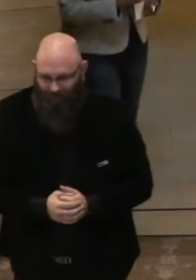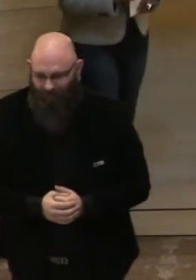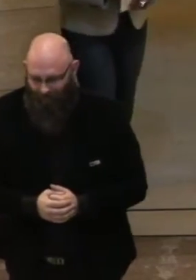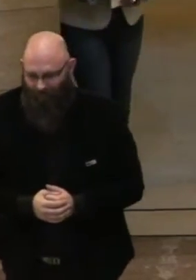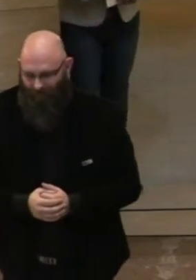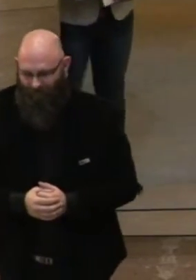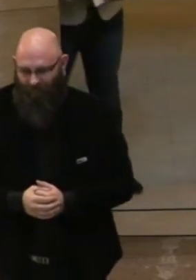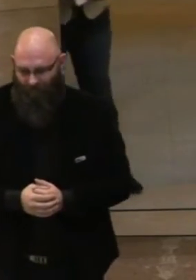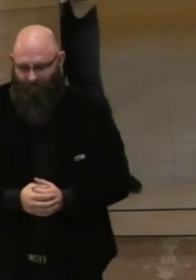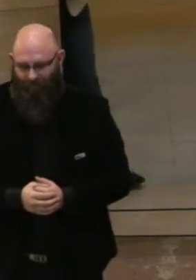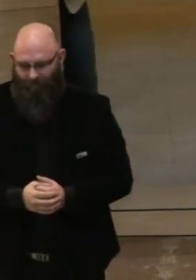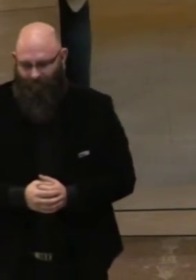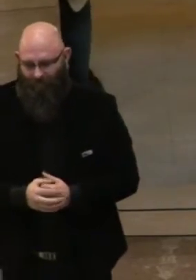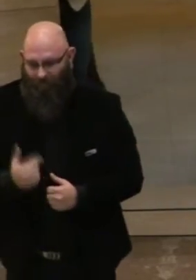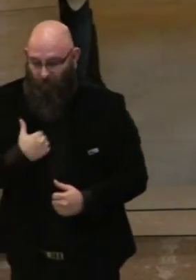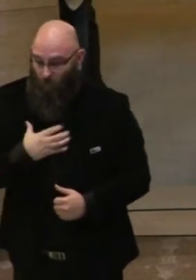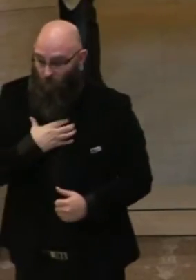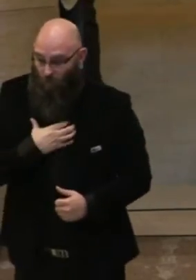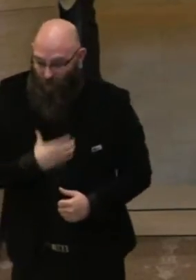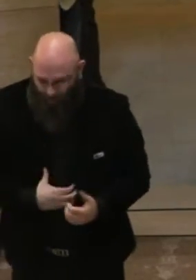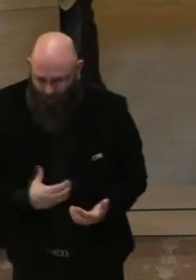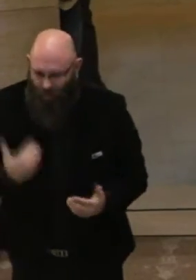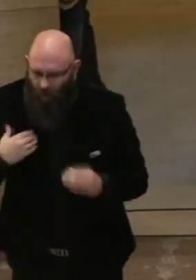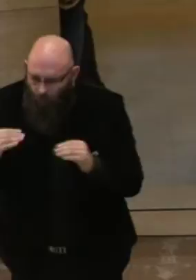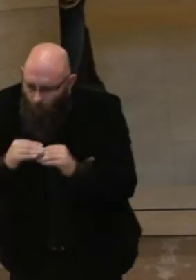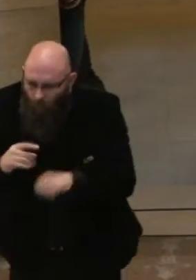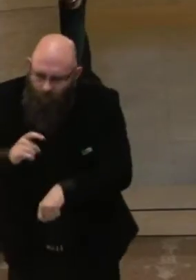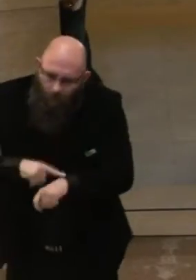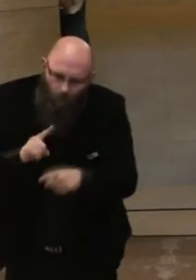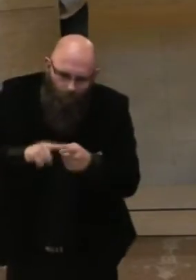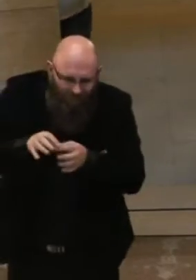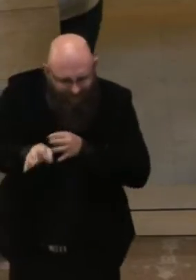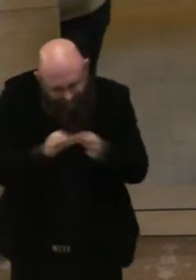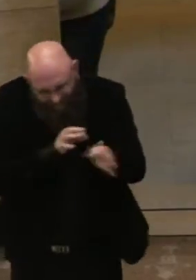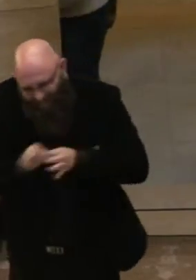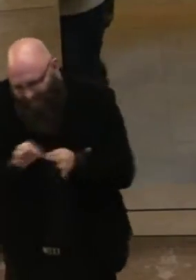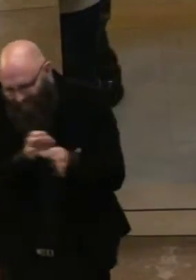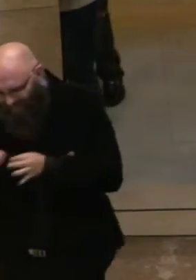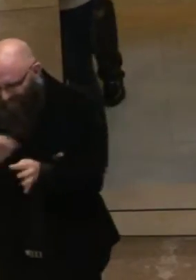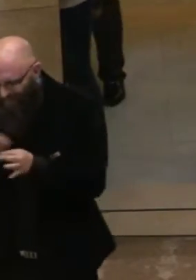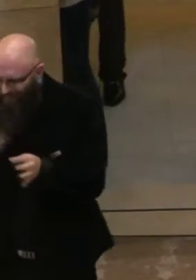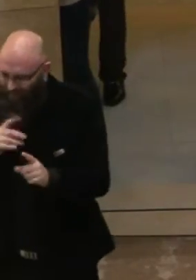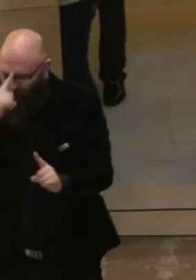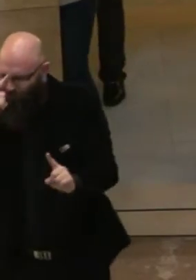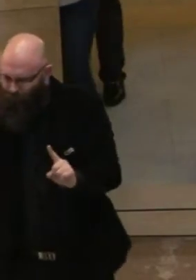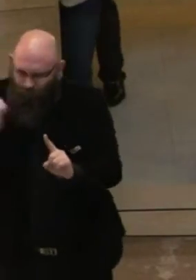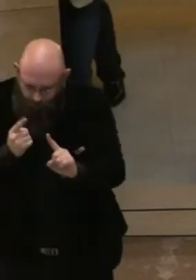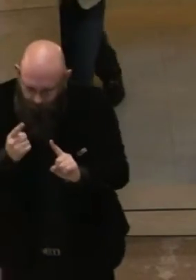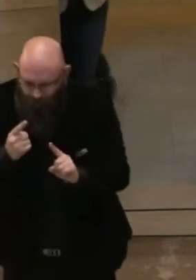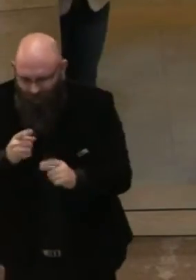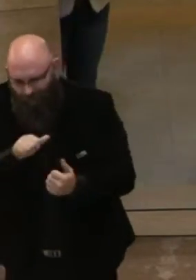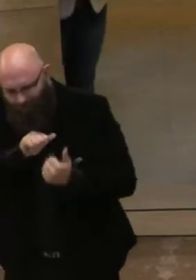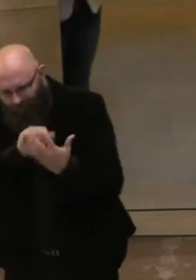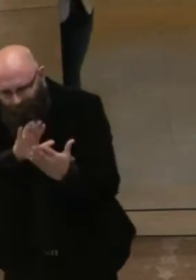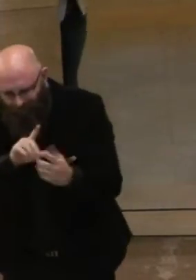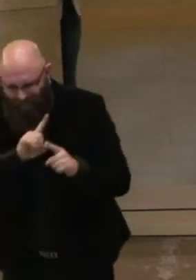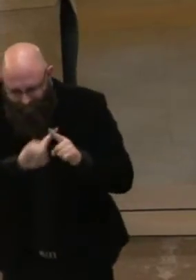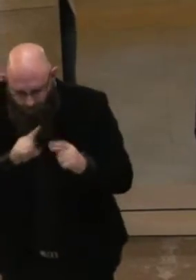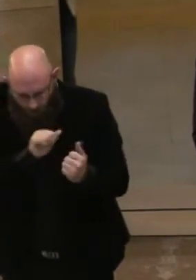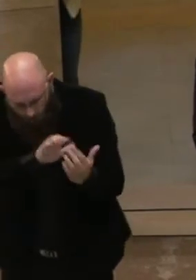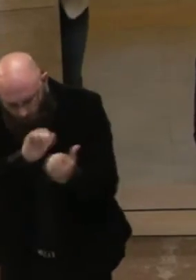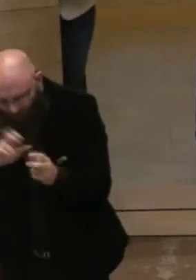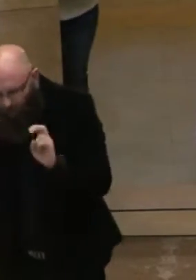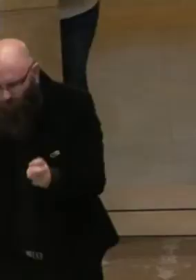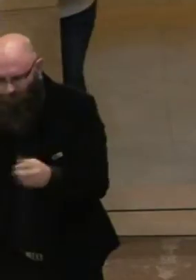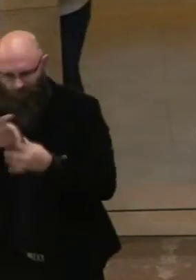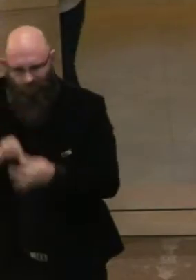I wish I had more time to explain how I intend to address the pressing issues of our state, but I'd